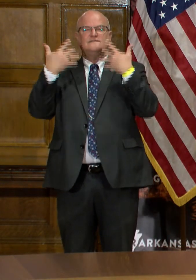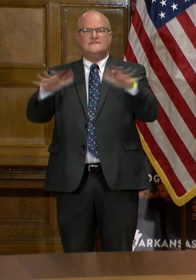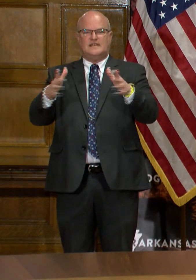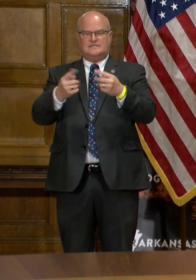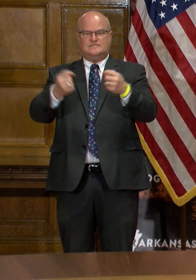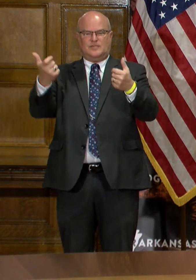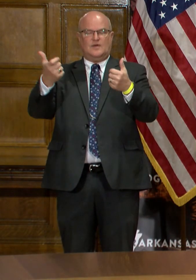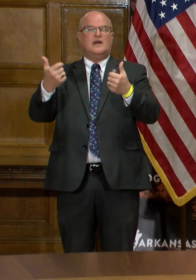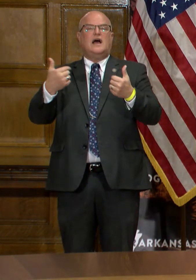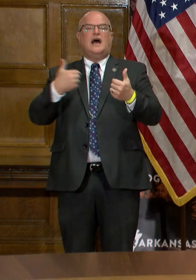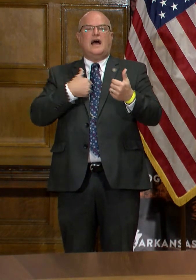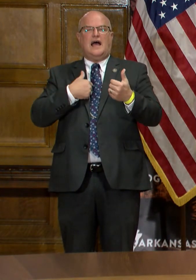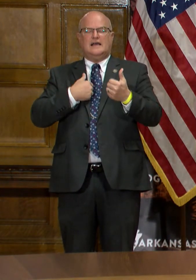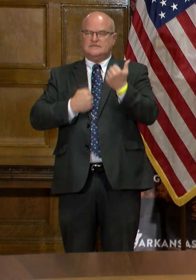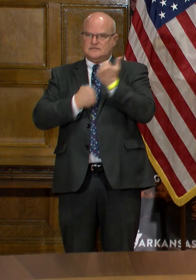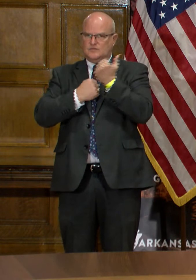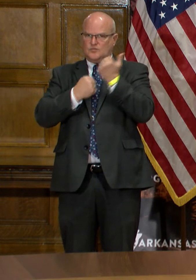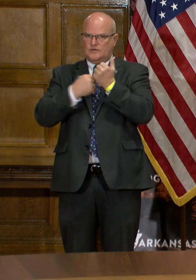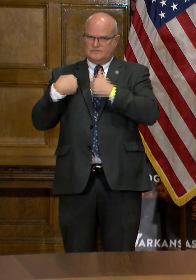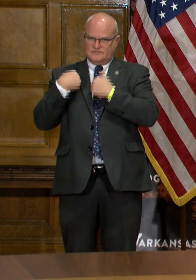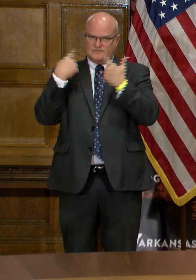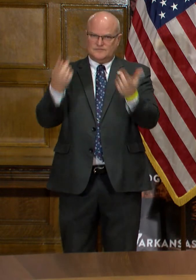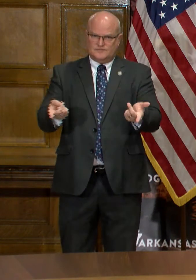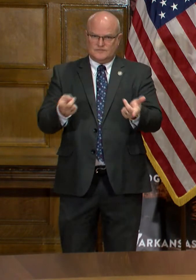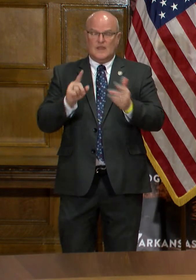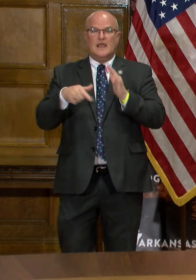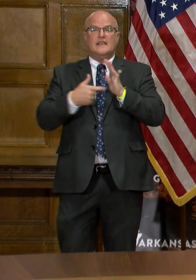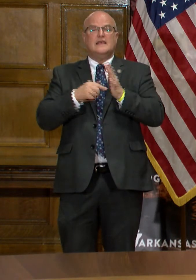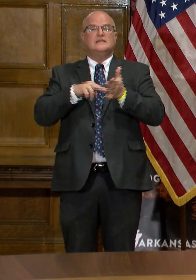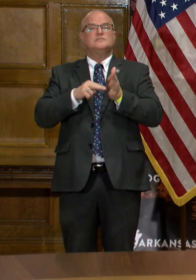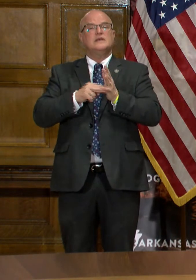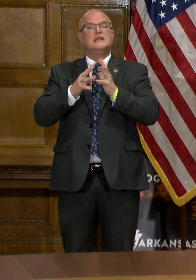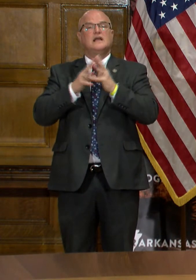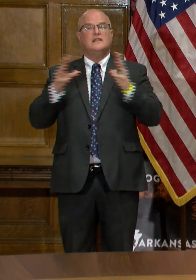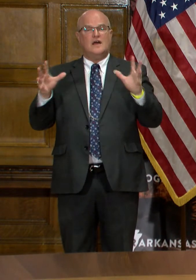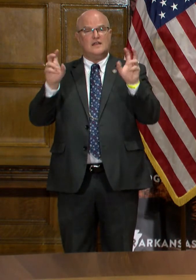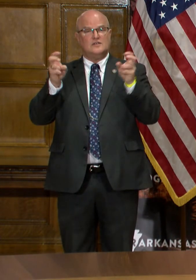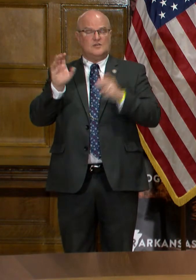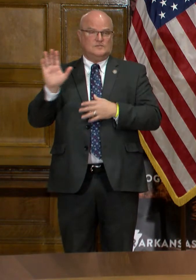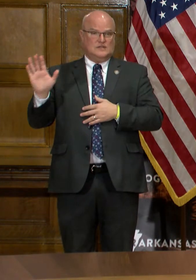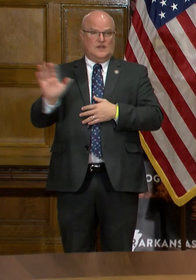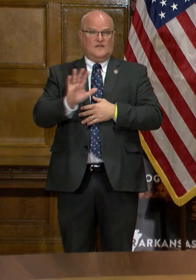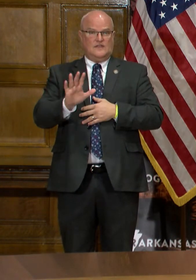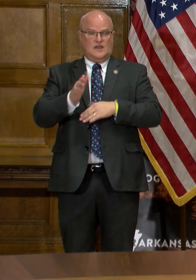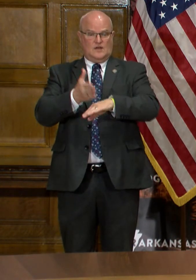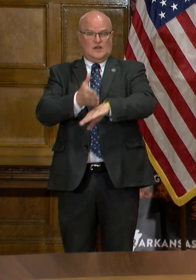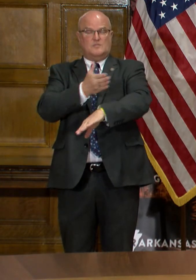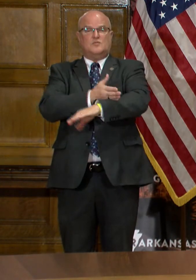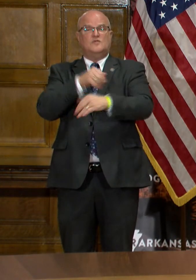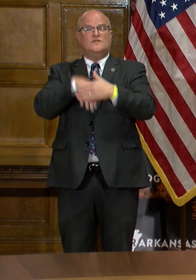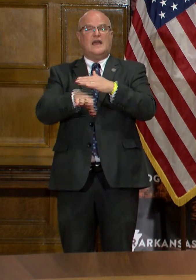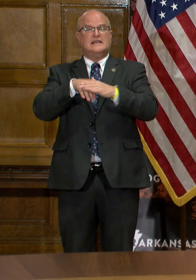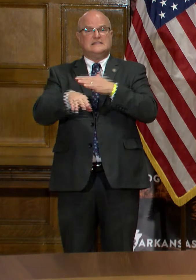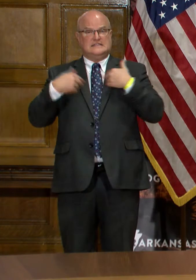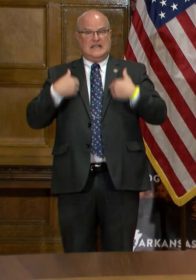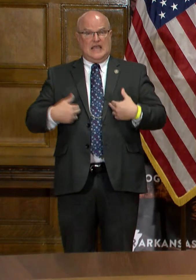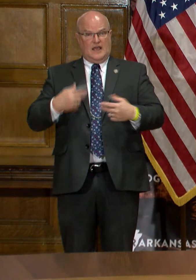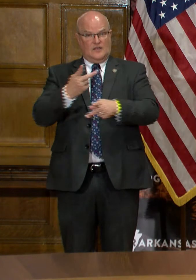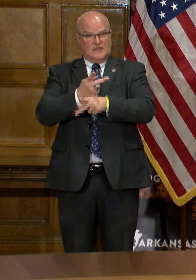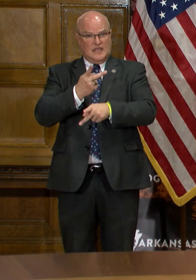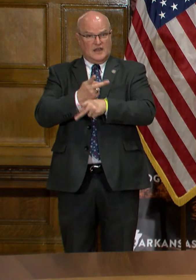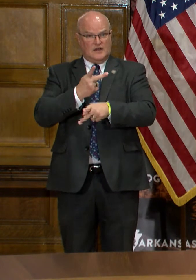remedied. It's something I have advocated for. This will mean a lot in terms of their improved access to health